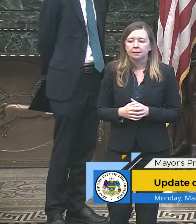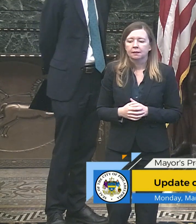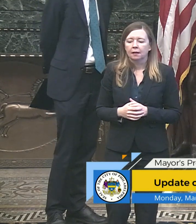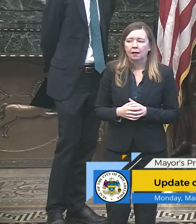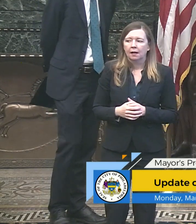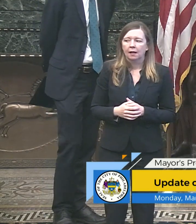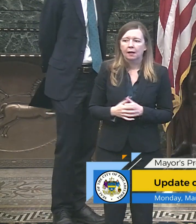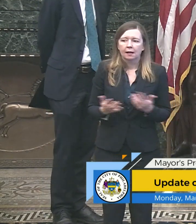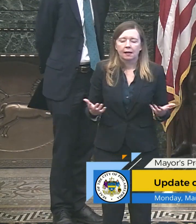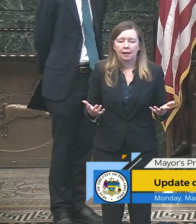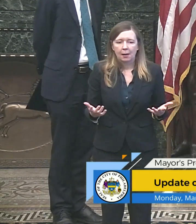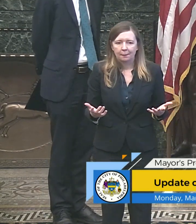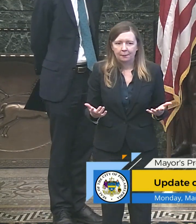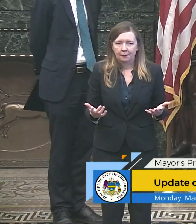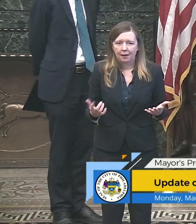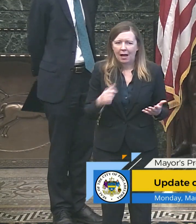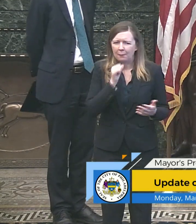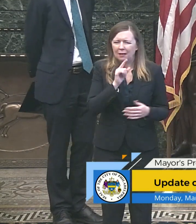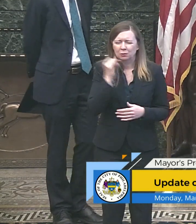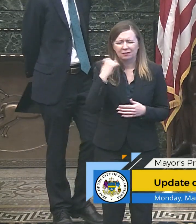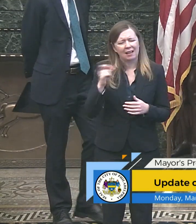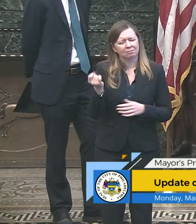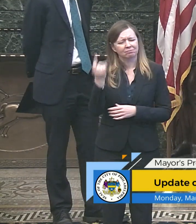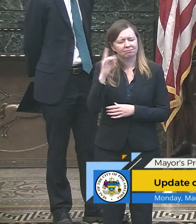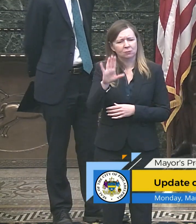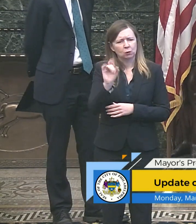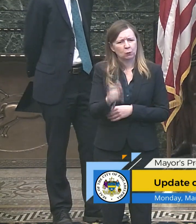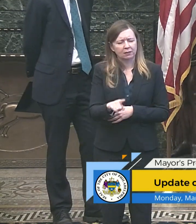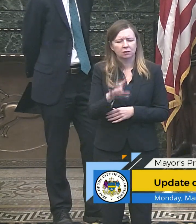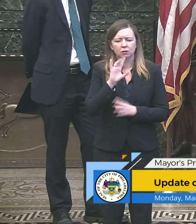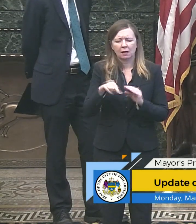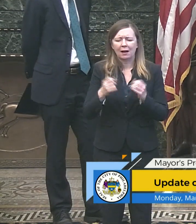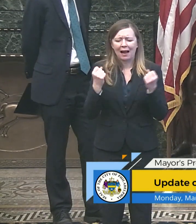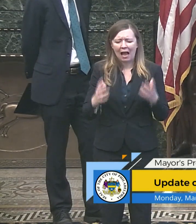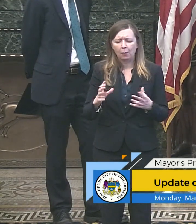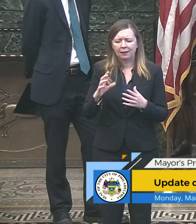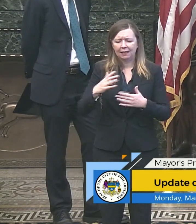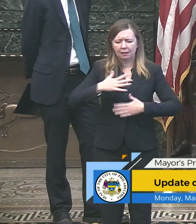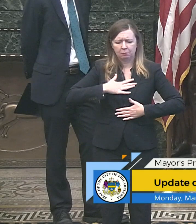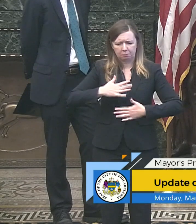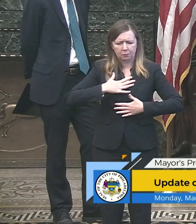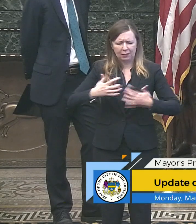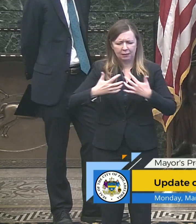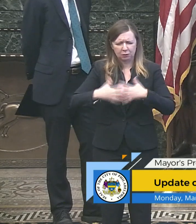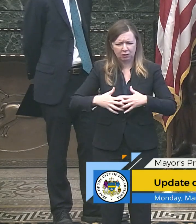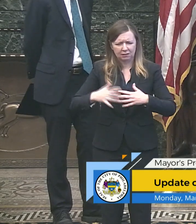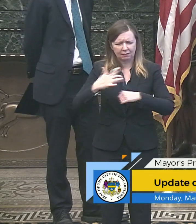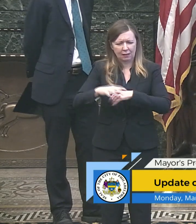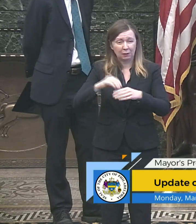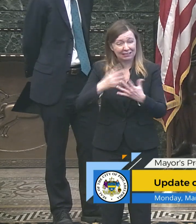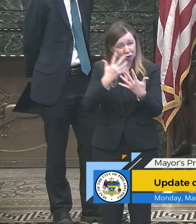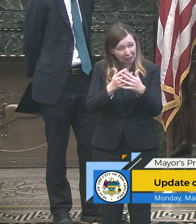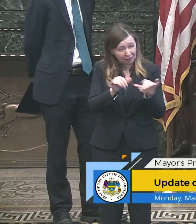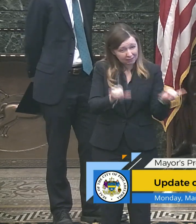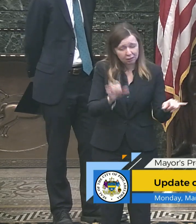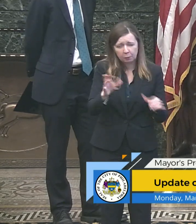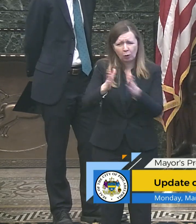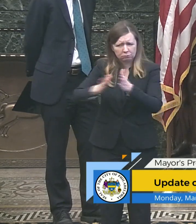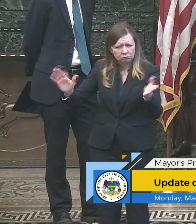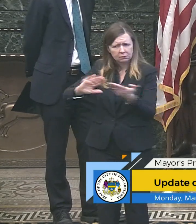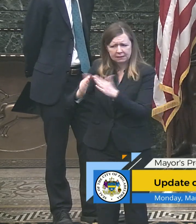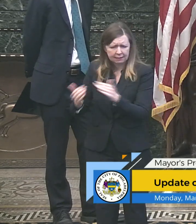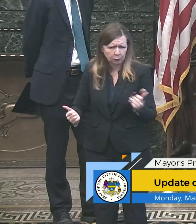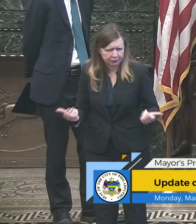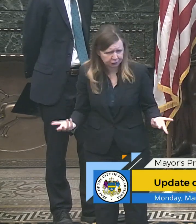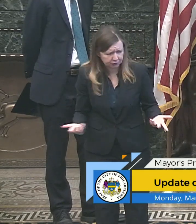I'm not sure, Marco, we understand the question. Are you talking about how many ventilators are available in our jail system, or are you talking about citywide,